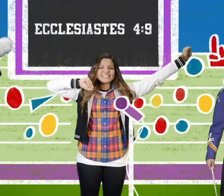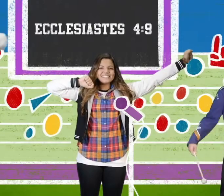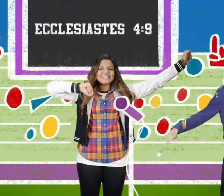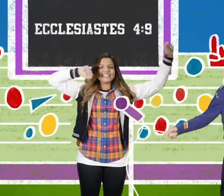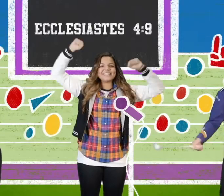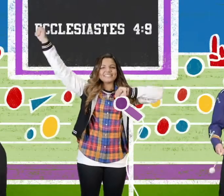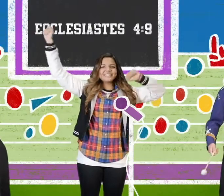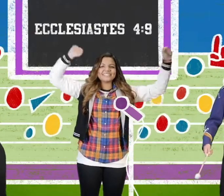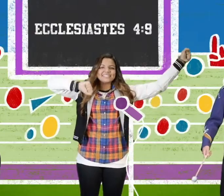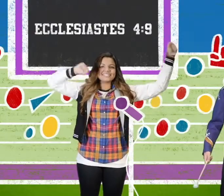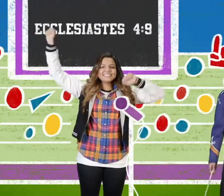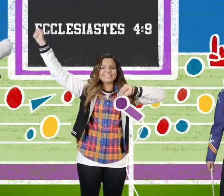Ecclesiastes